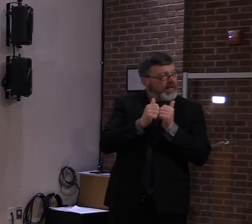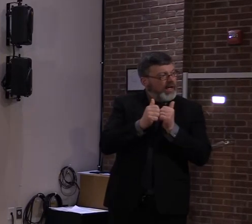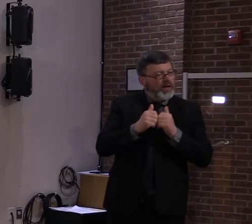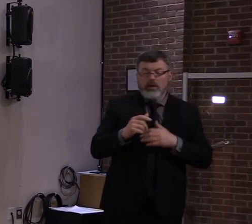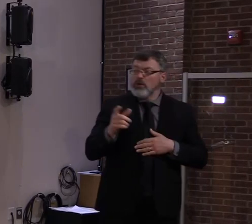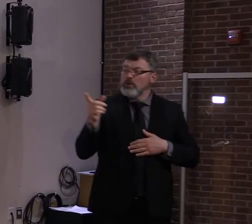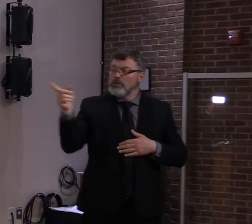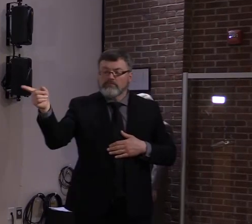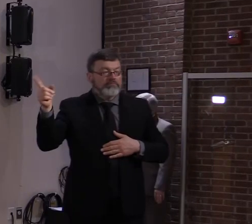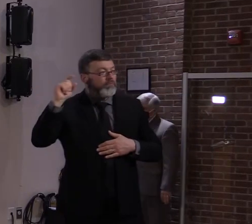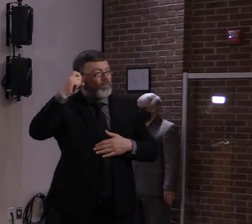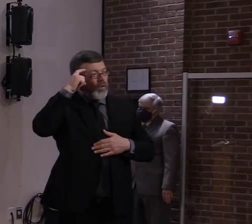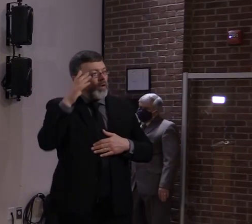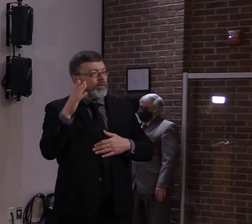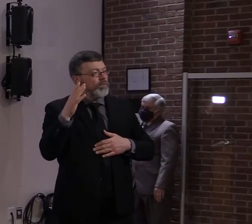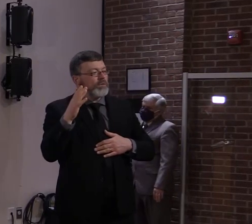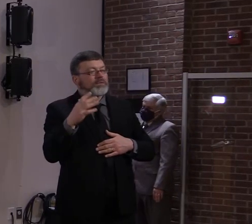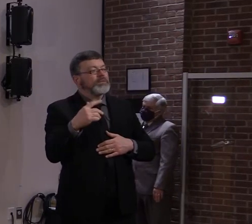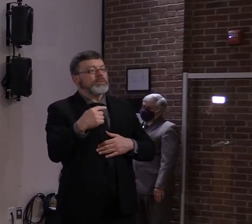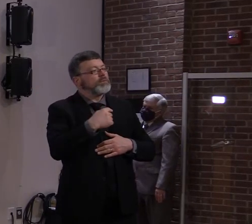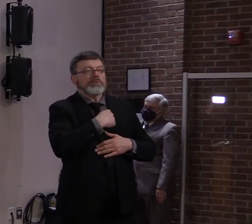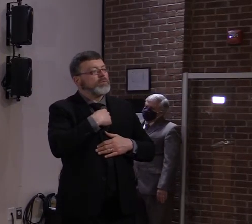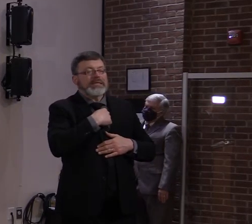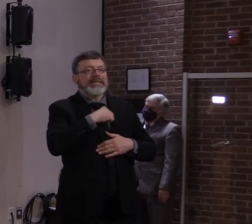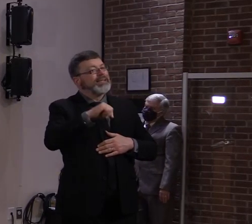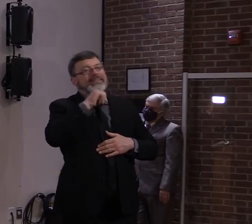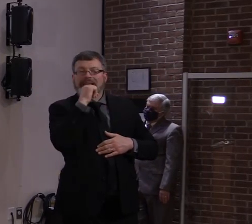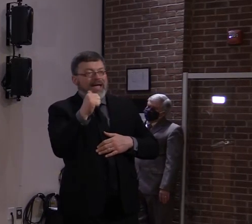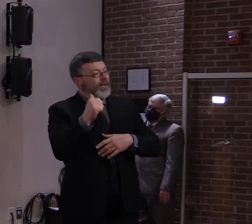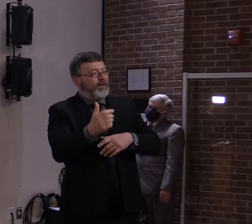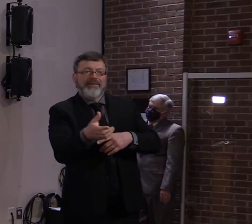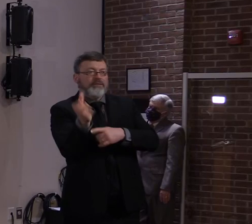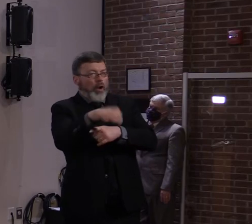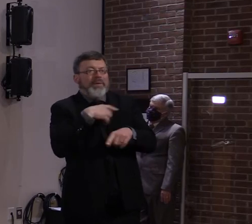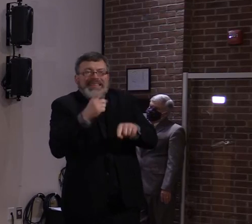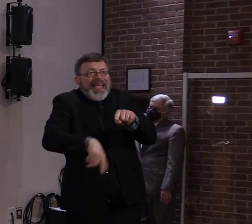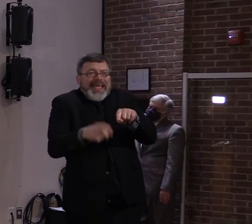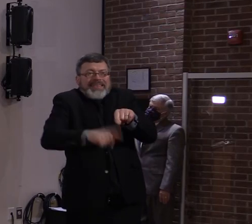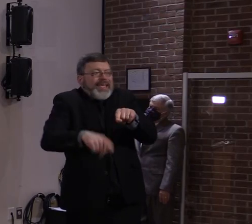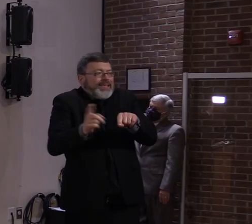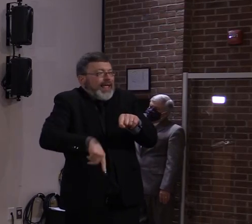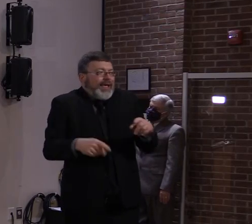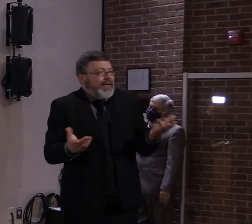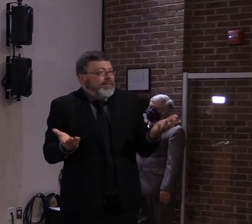to be vaccinated under the emergency order. So I don't think